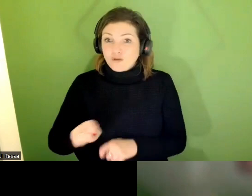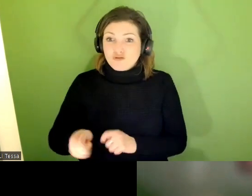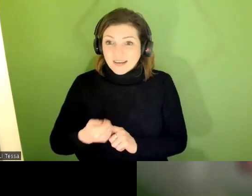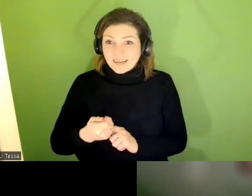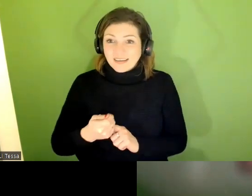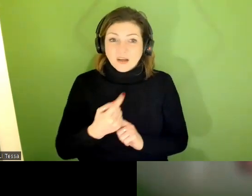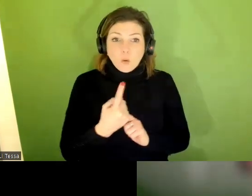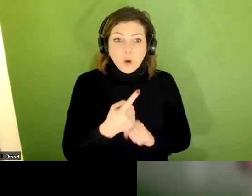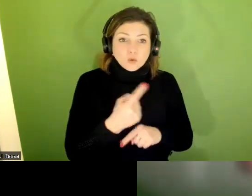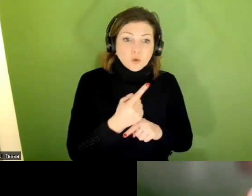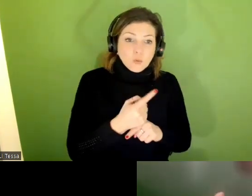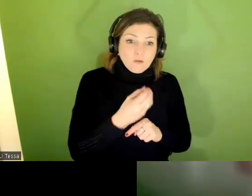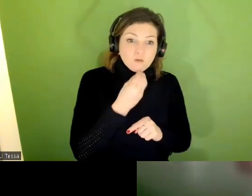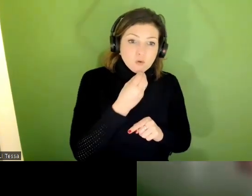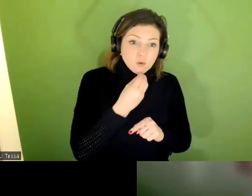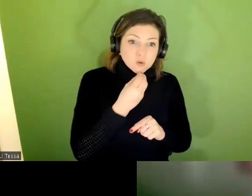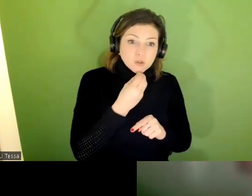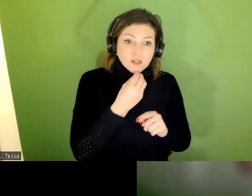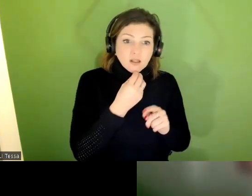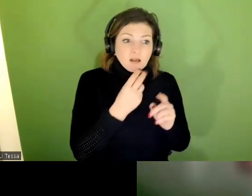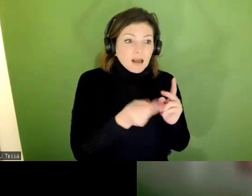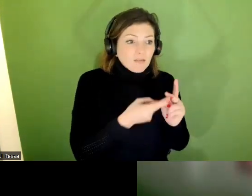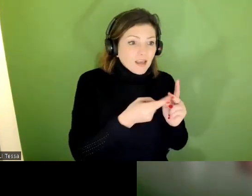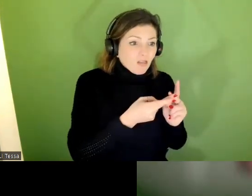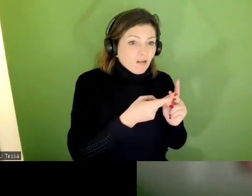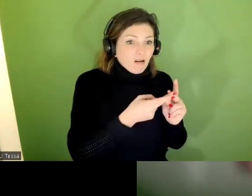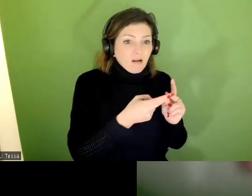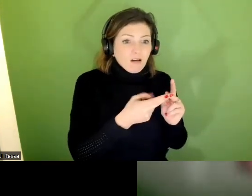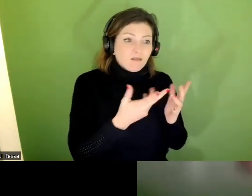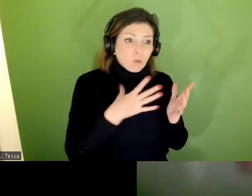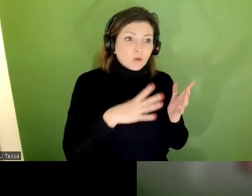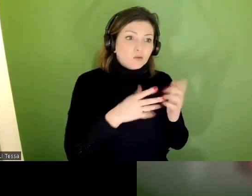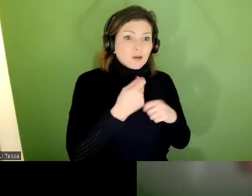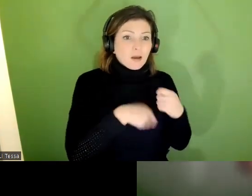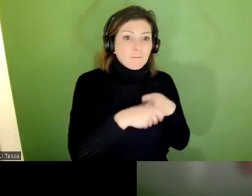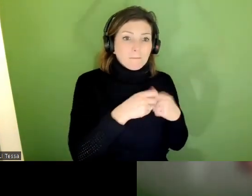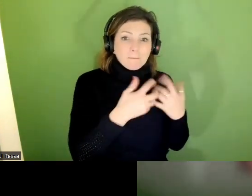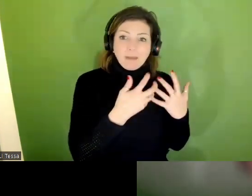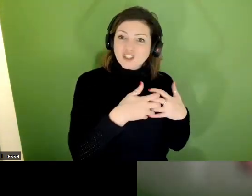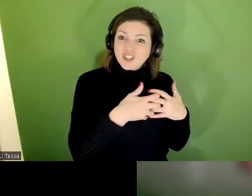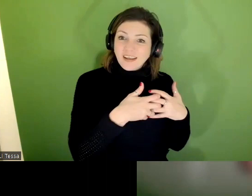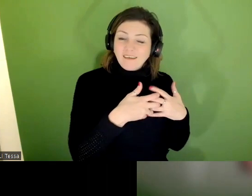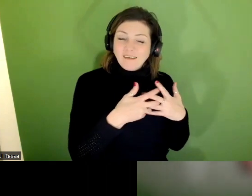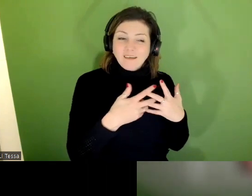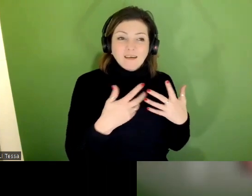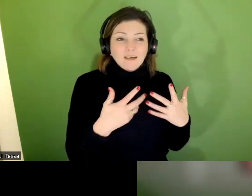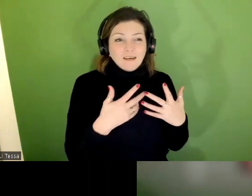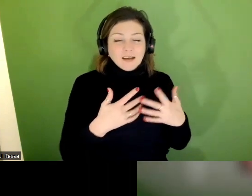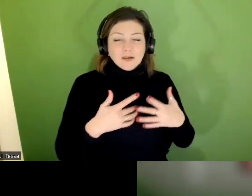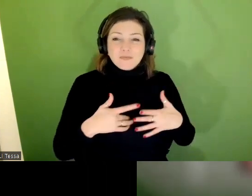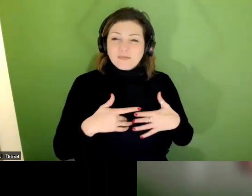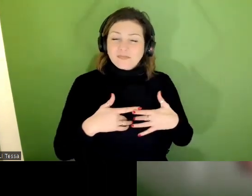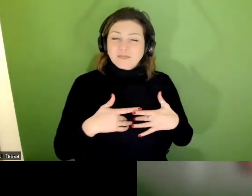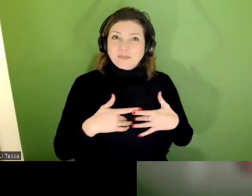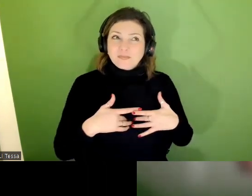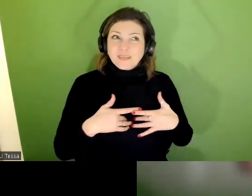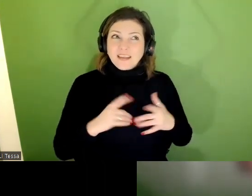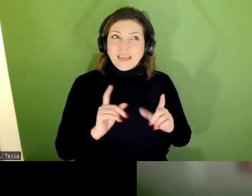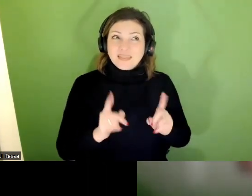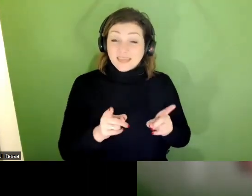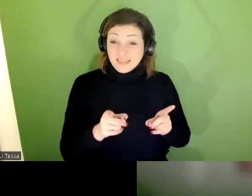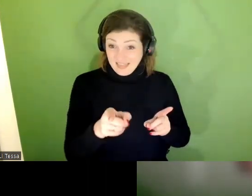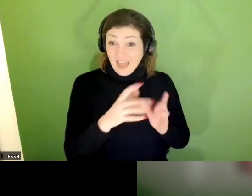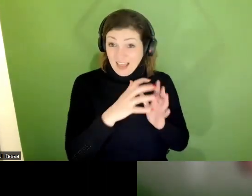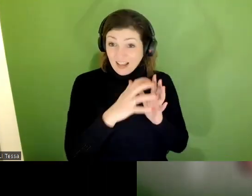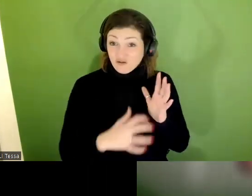the apprentice engineer, and Ajay at the center of it all. And I was really struck listening to the extract that you just read